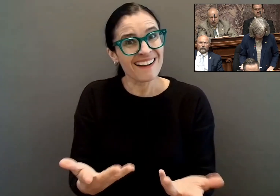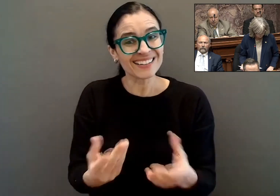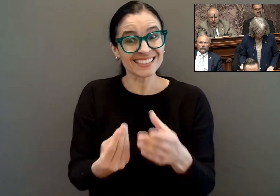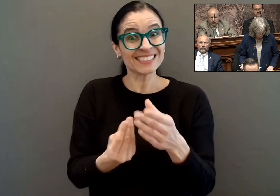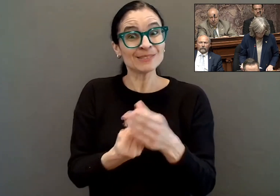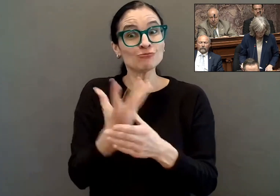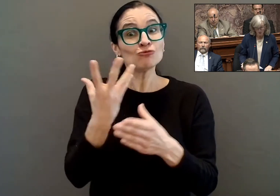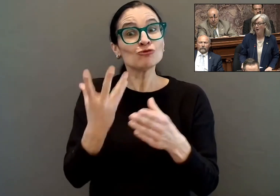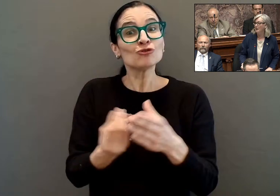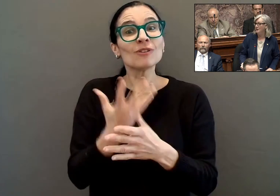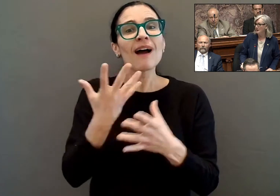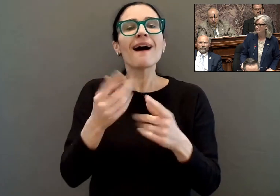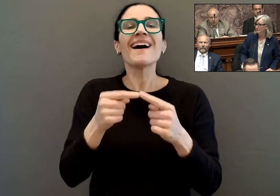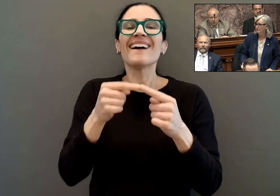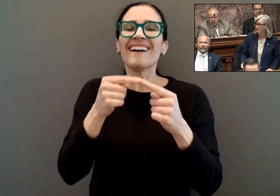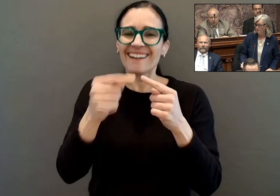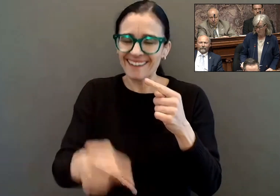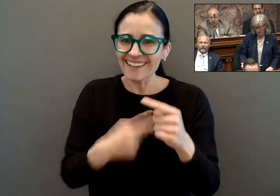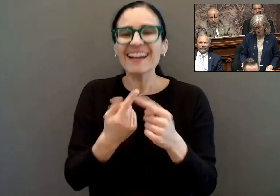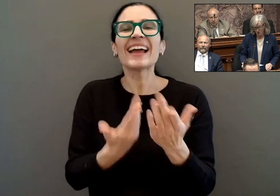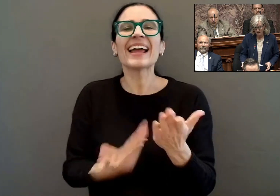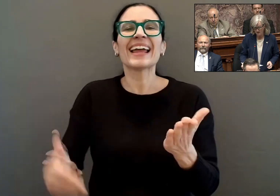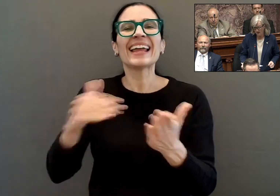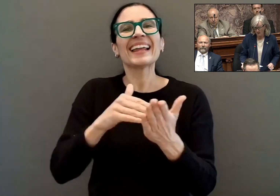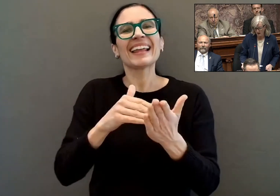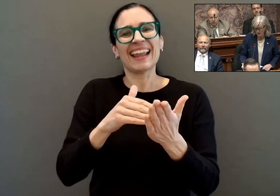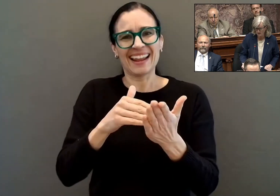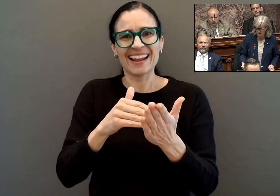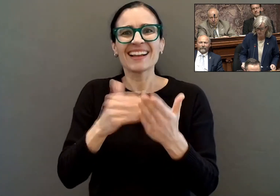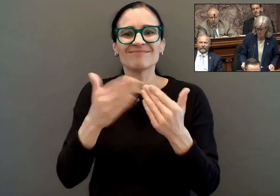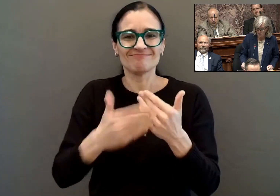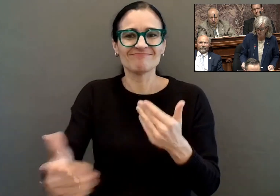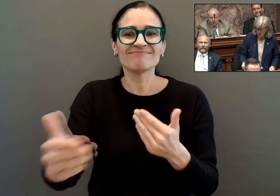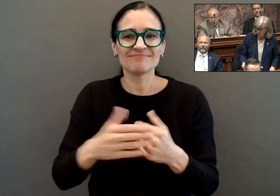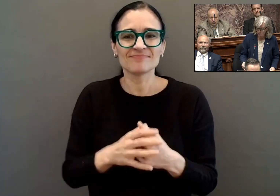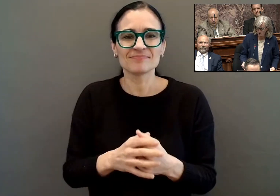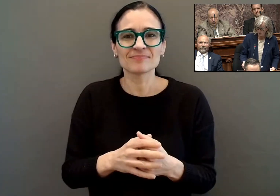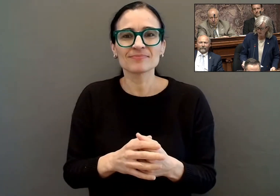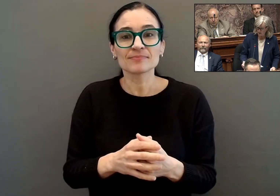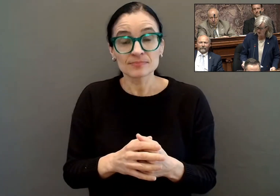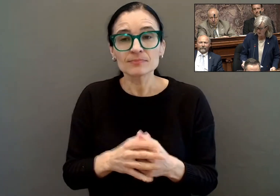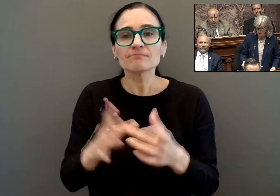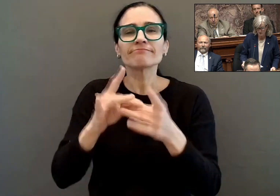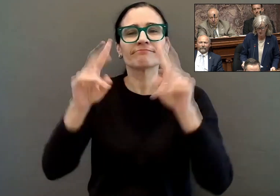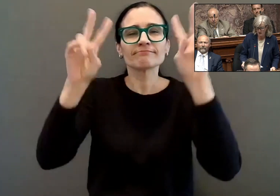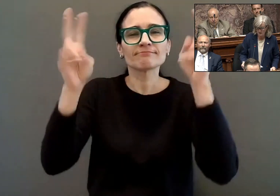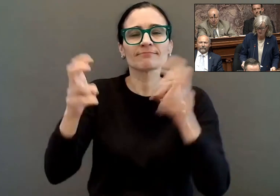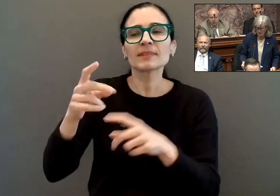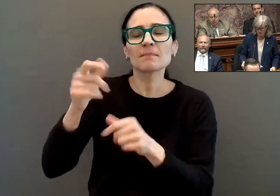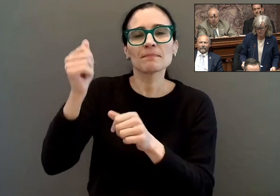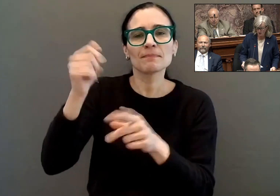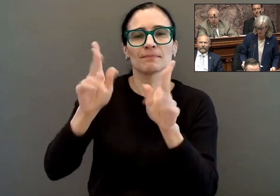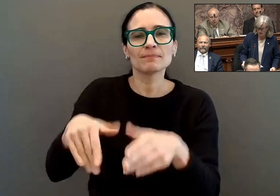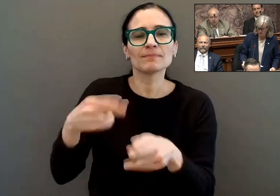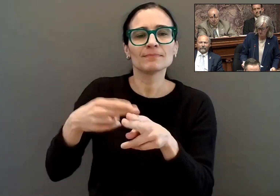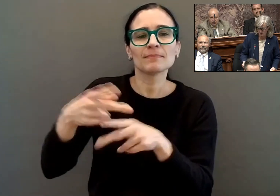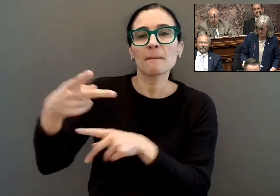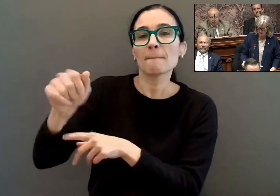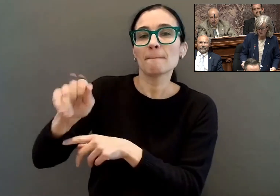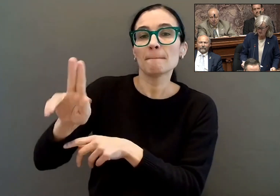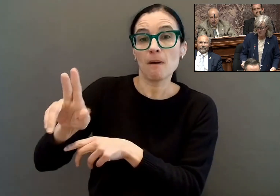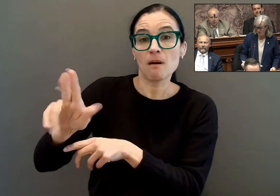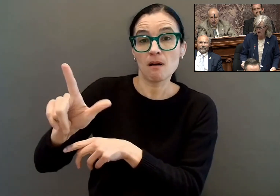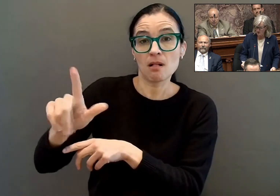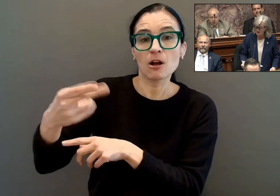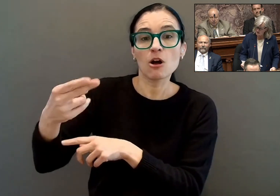the prolific Paul Harvey, God said, I need somebody who will plow deep and straight and not cut